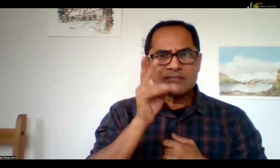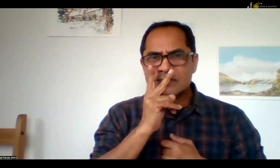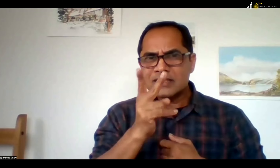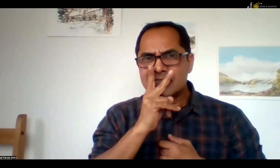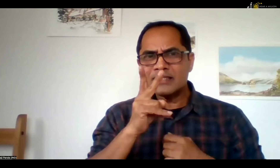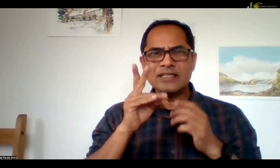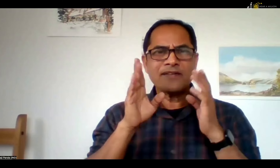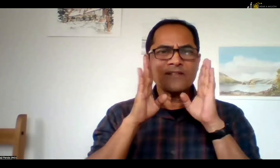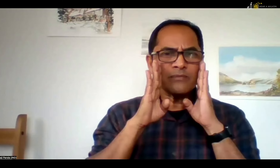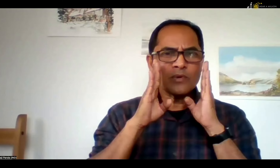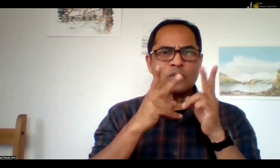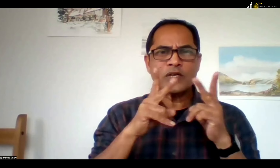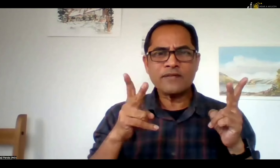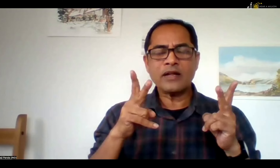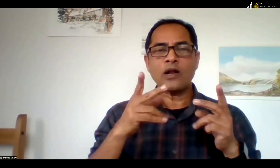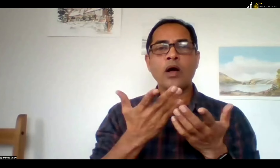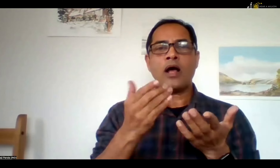system needs.